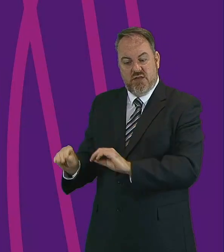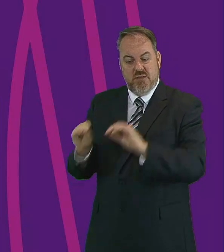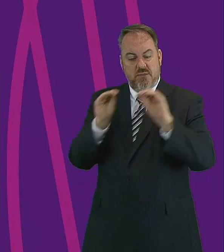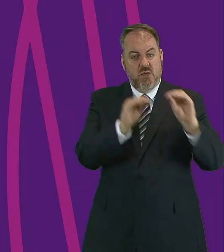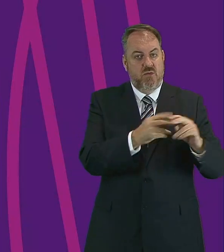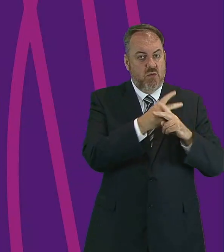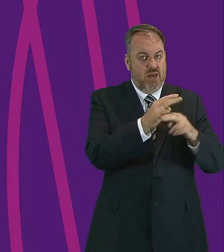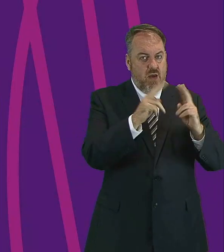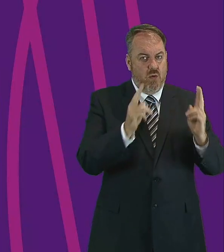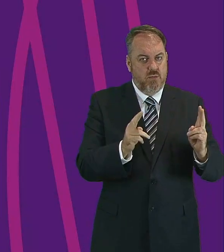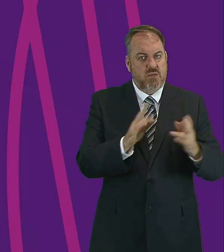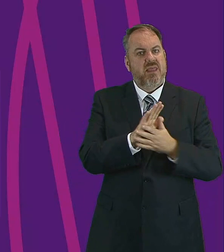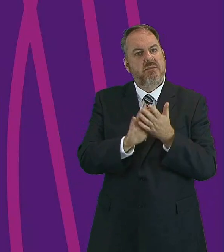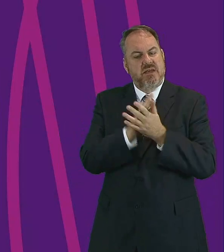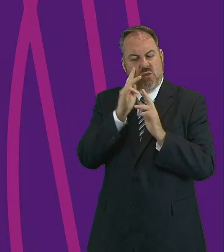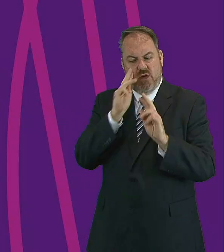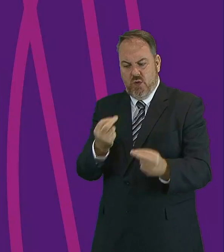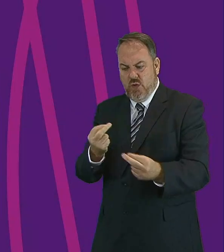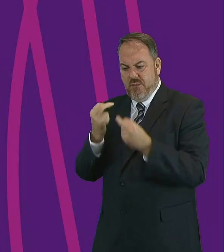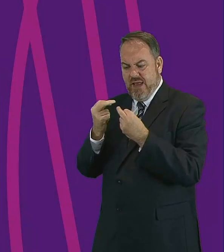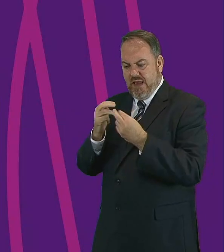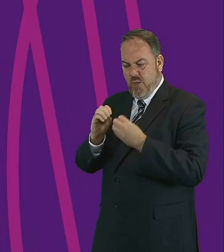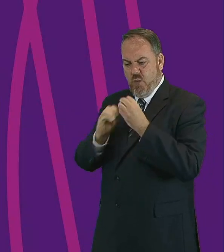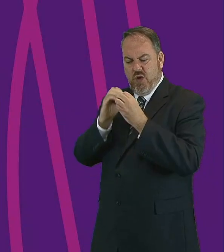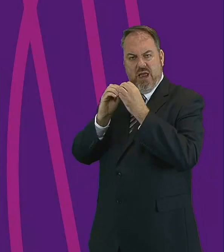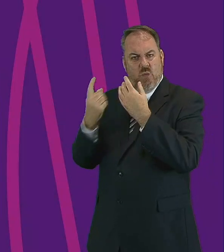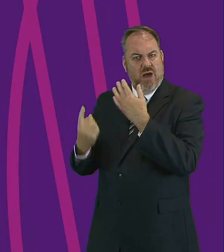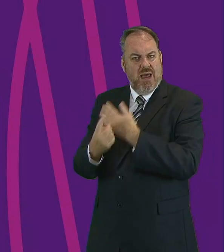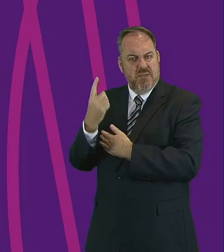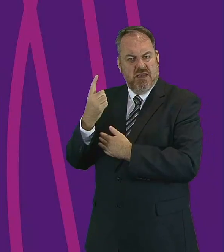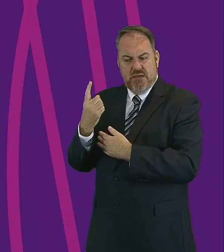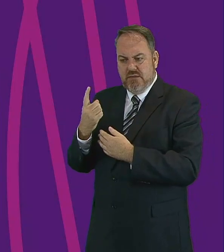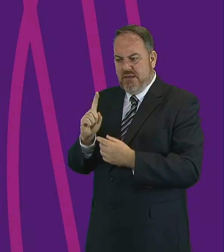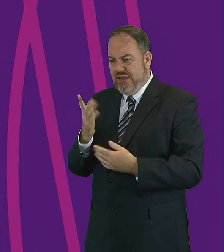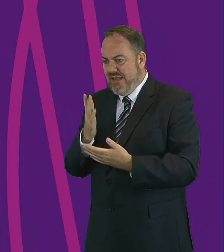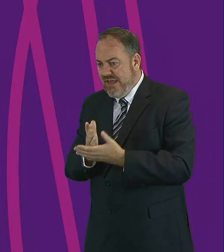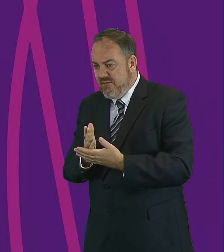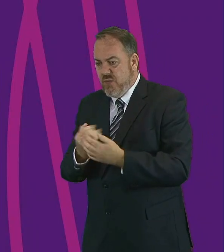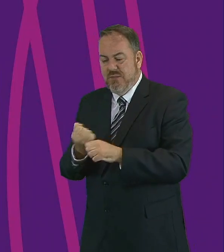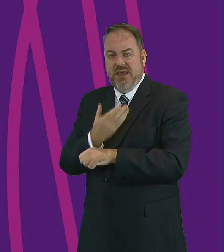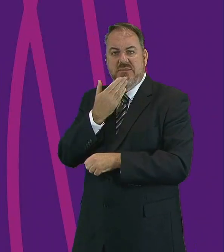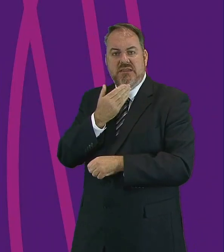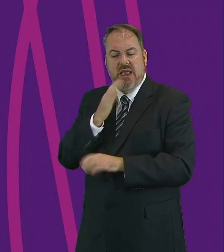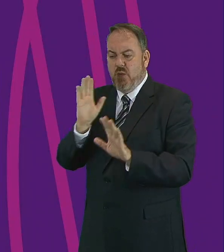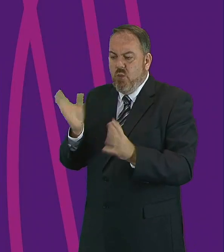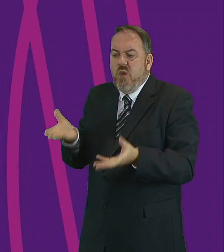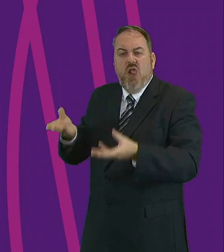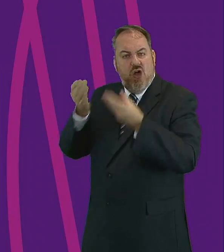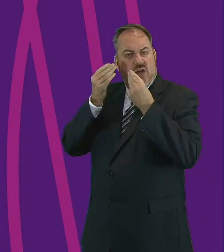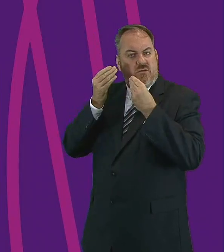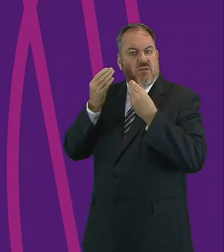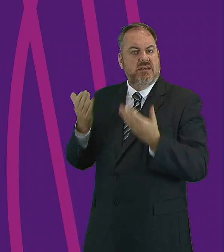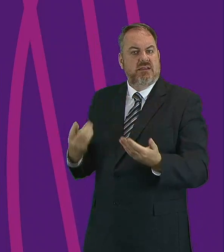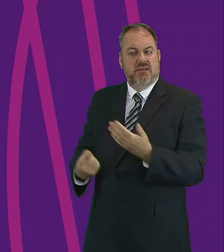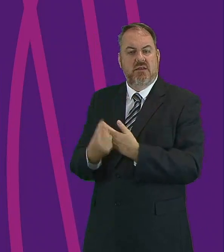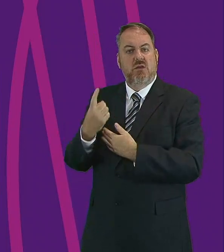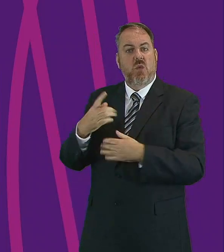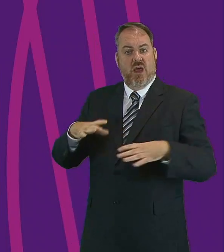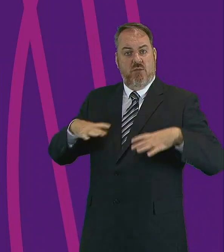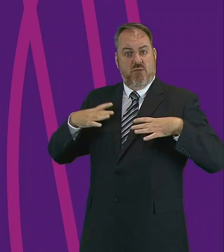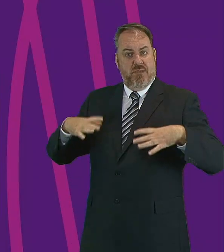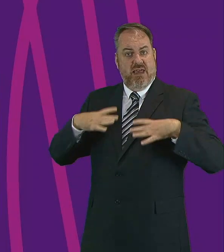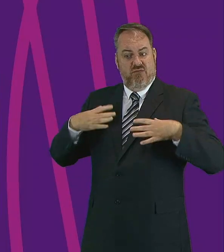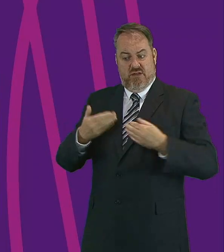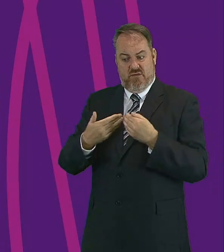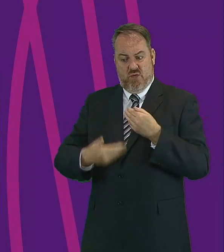what happened there and are able to ensure that the appropriate and proper lessons are learned. So while we focus on the decisions that lie ahead of us, we are